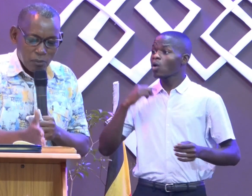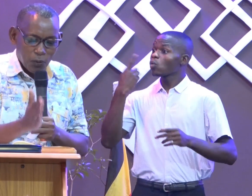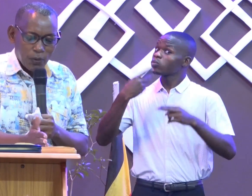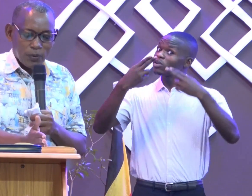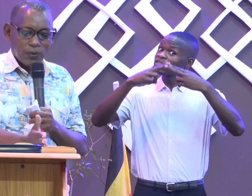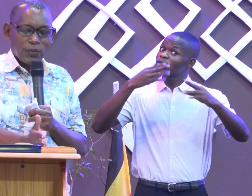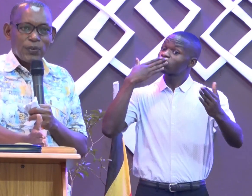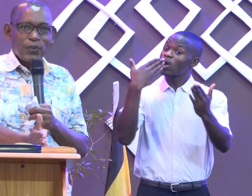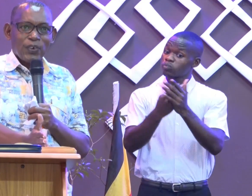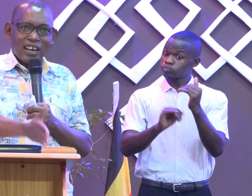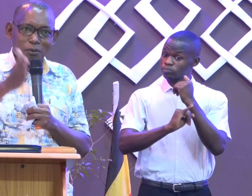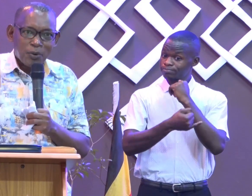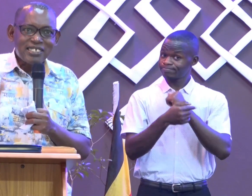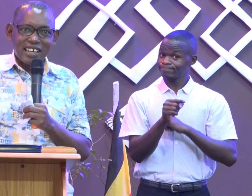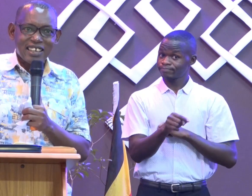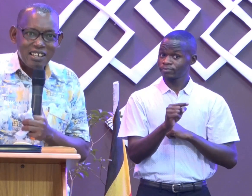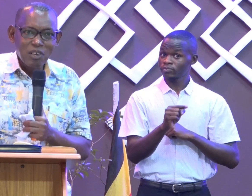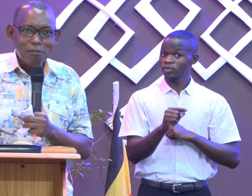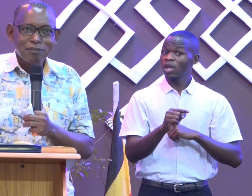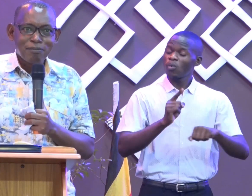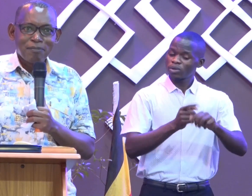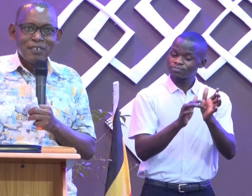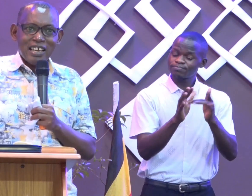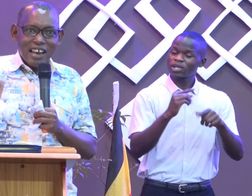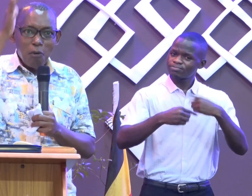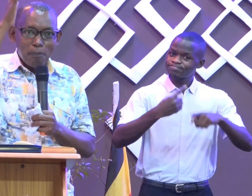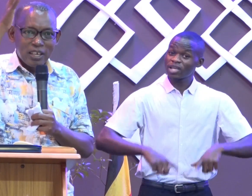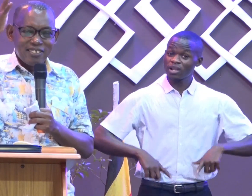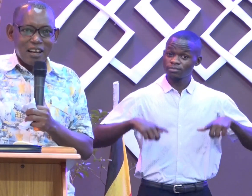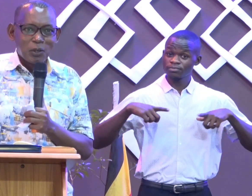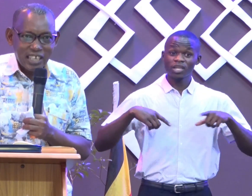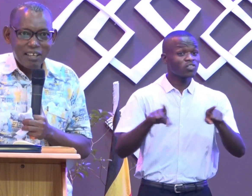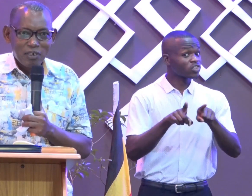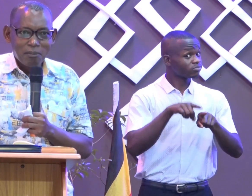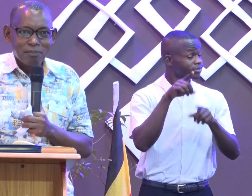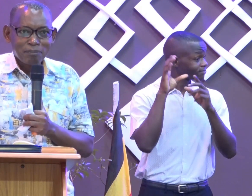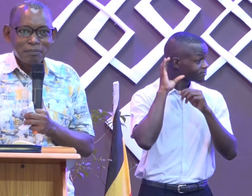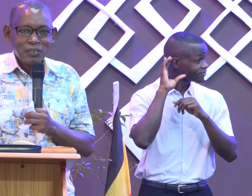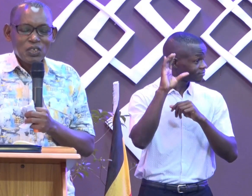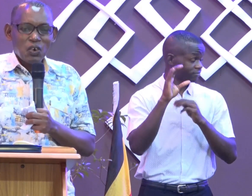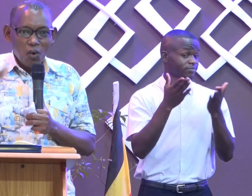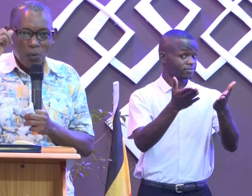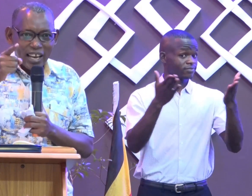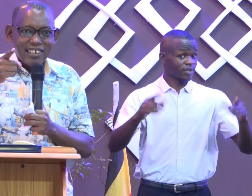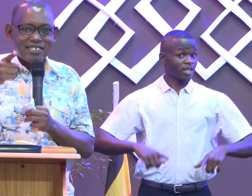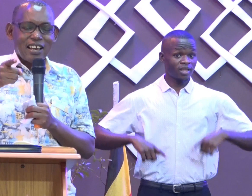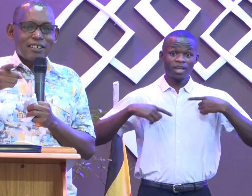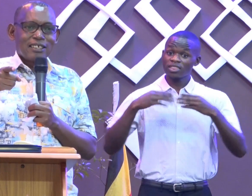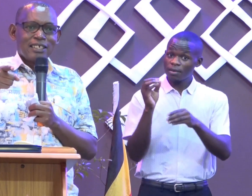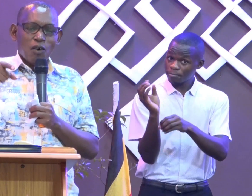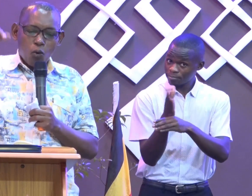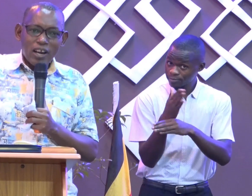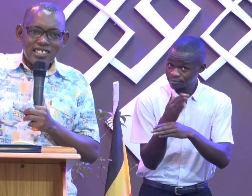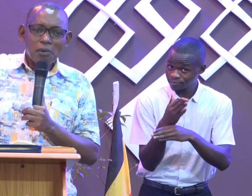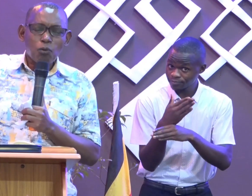yatandika omulimu guno, who began this work, Kristo achali mulamu, is still alive. Na wampuliriza ngo chali mulimu. And you listening to me with